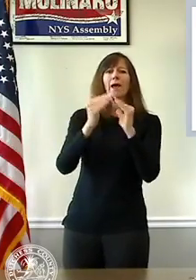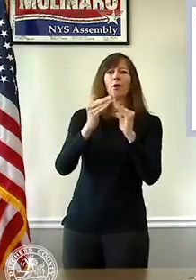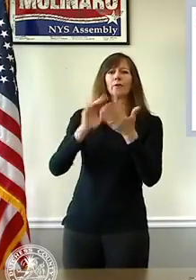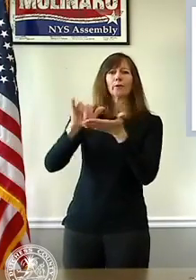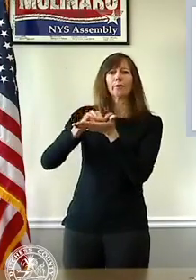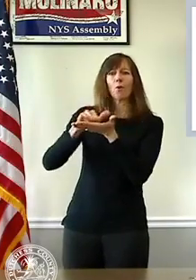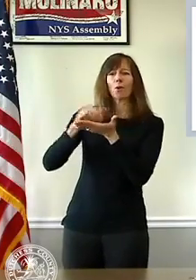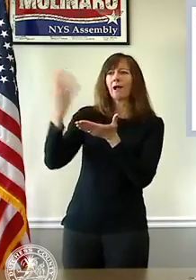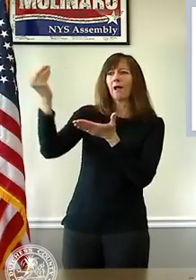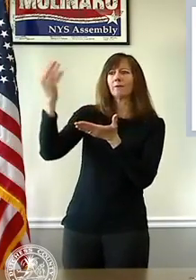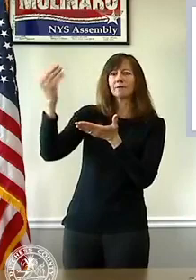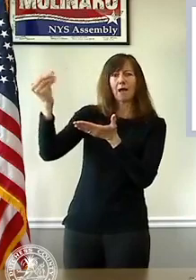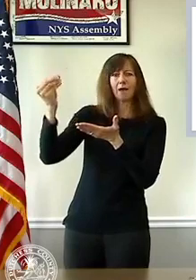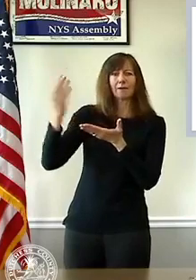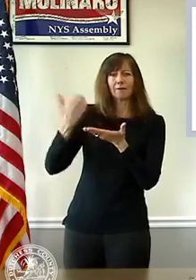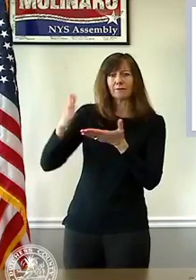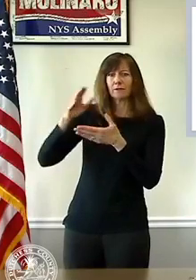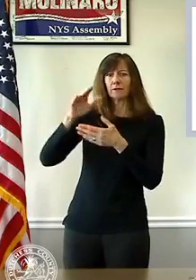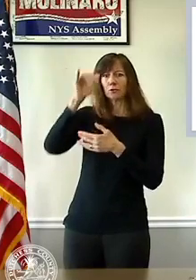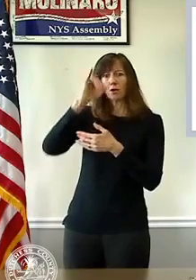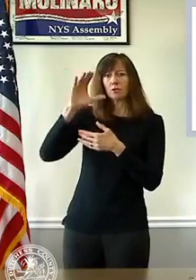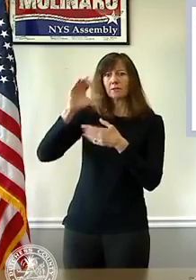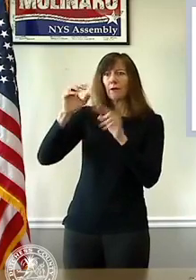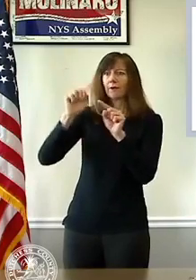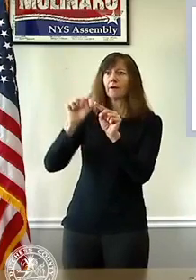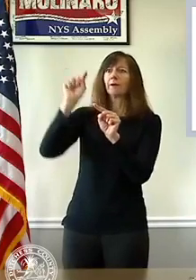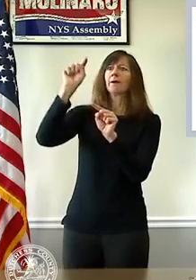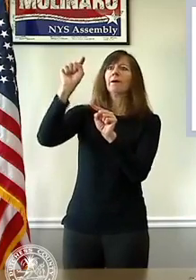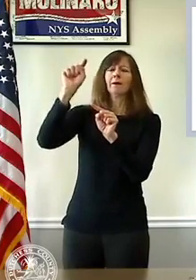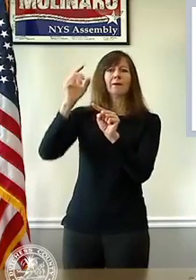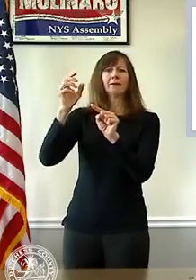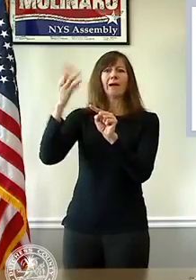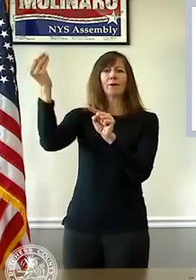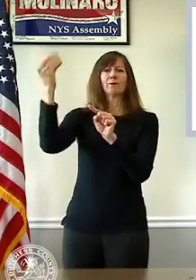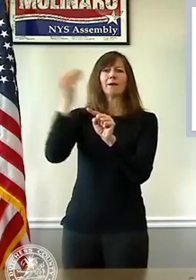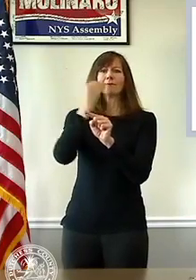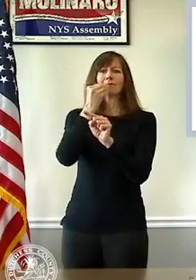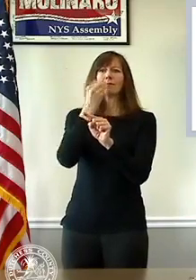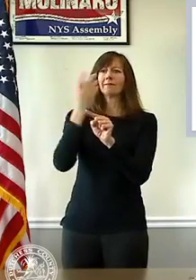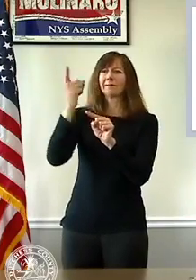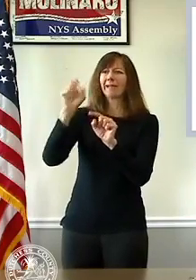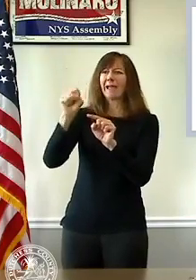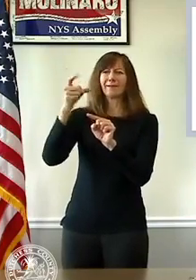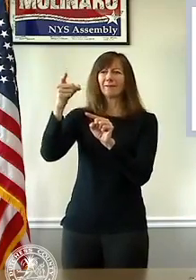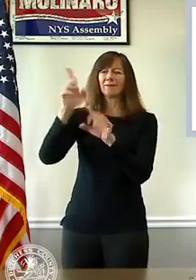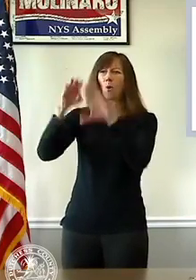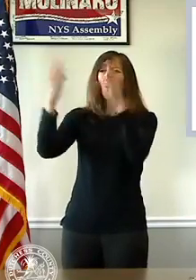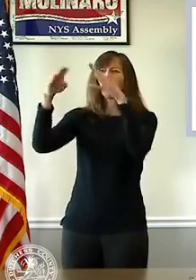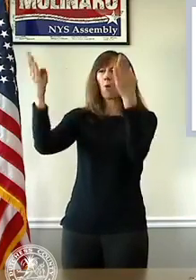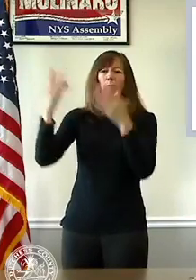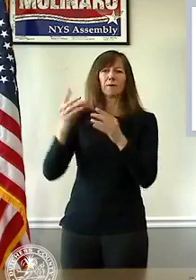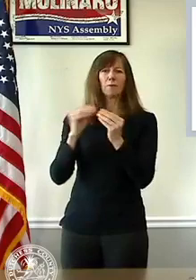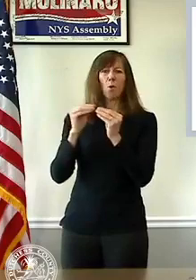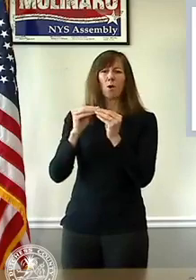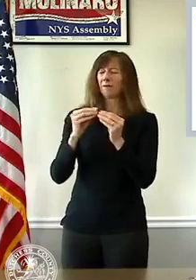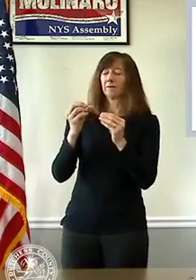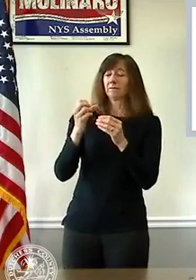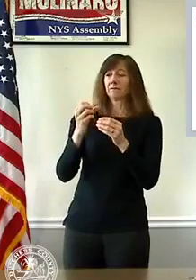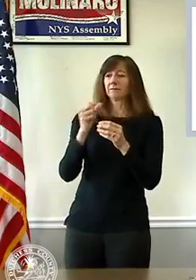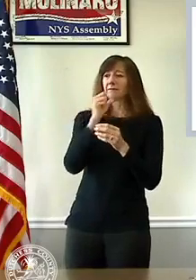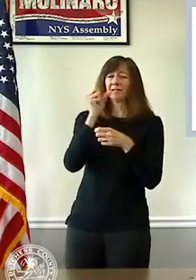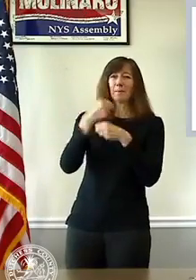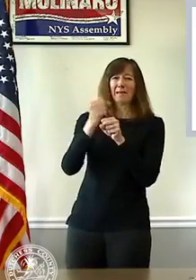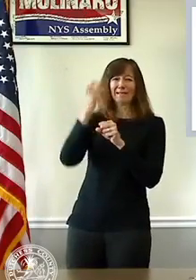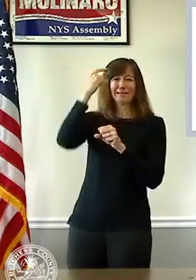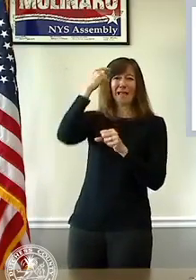in Catskill, but not in Saugerties or Rhinebeck. And that, to us, makes very little sense. We don't have any